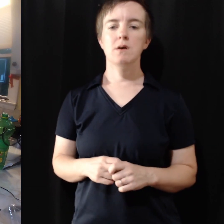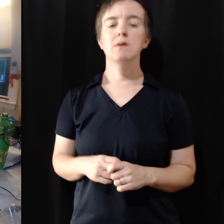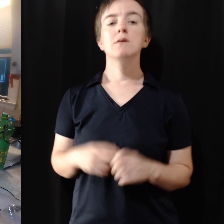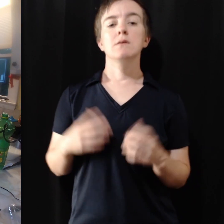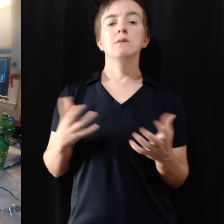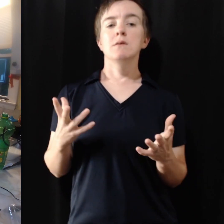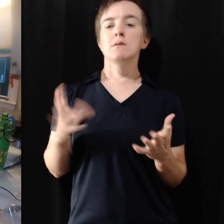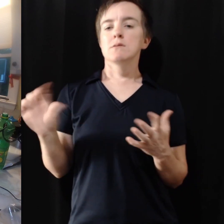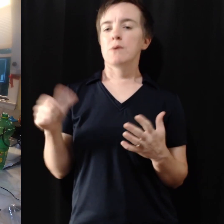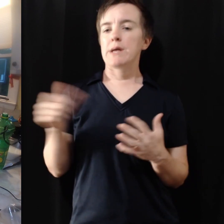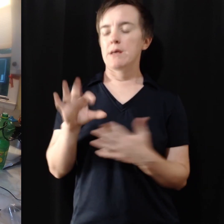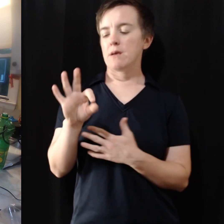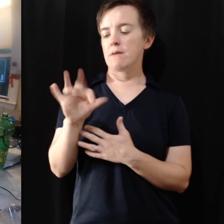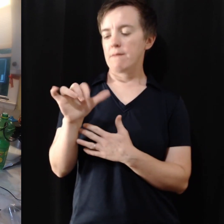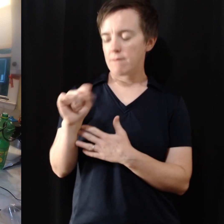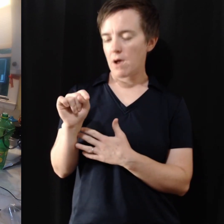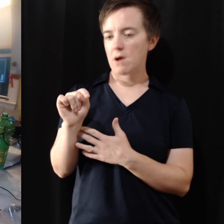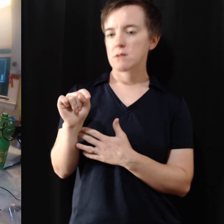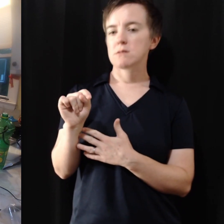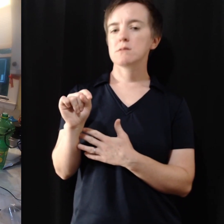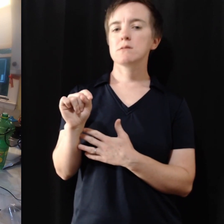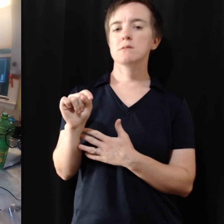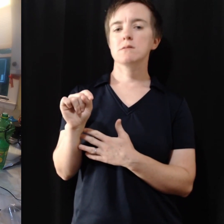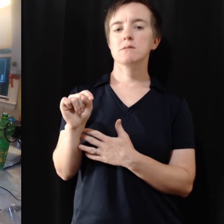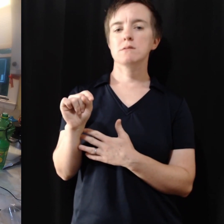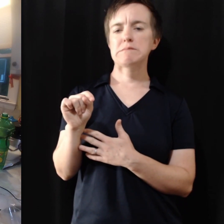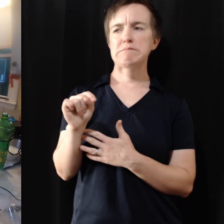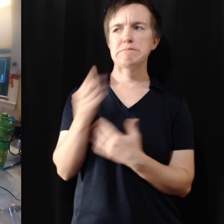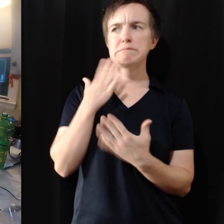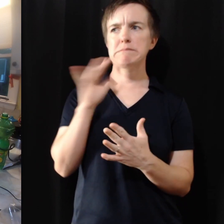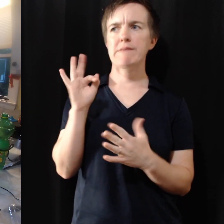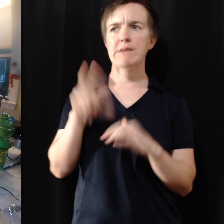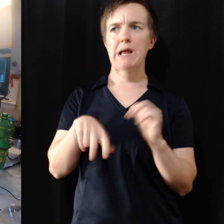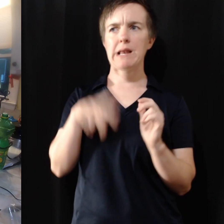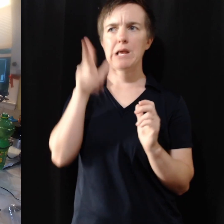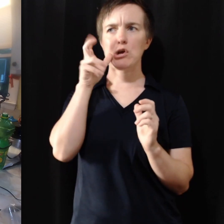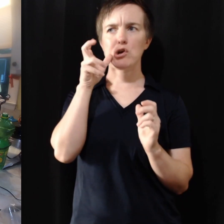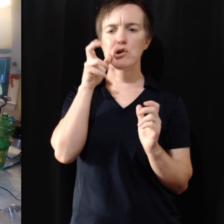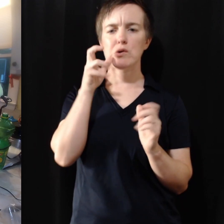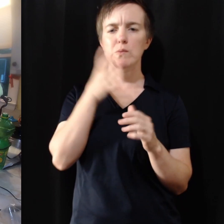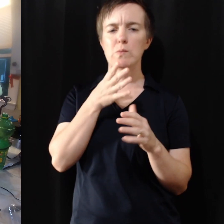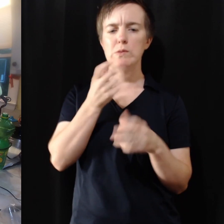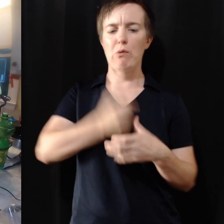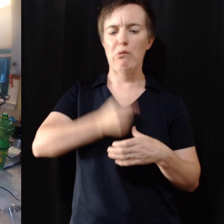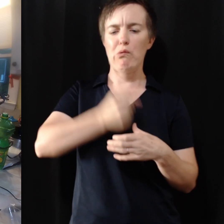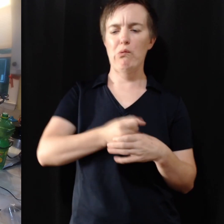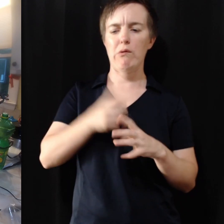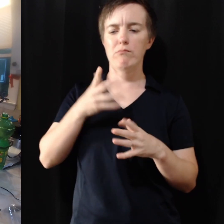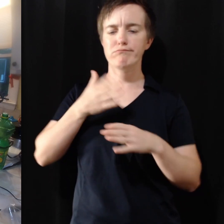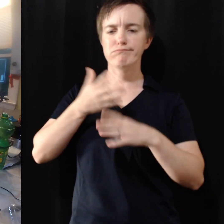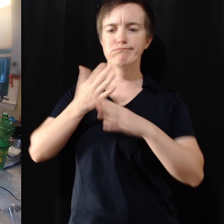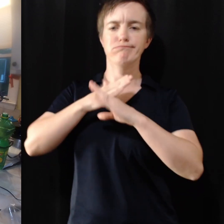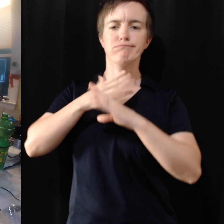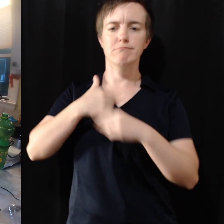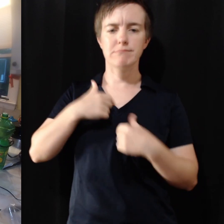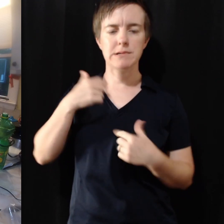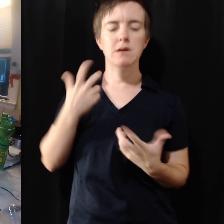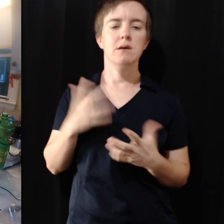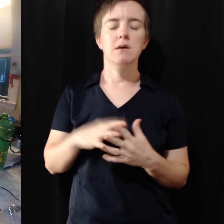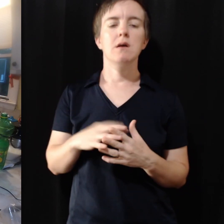So you can use any fat, I don't know if you can hear me over that actually, that you want.